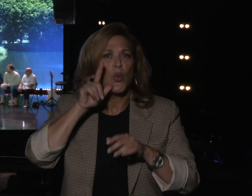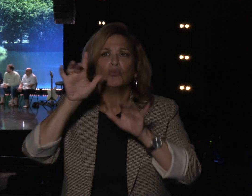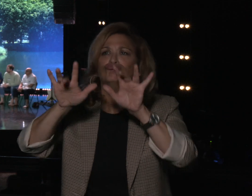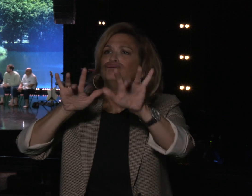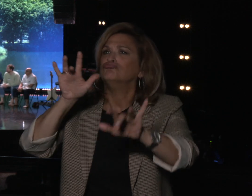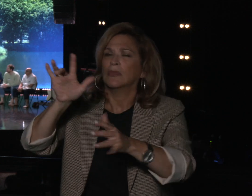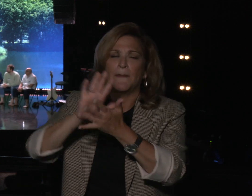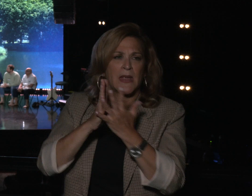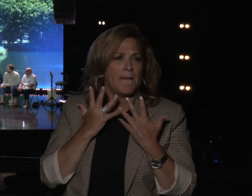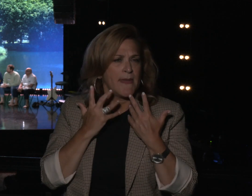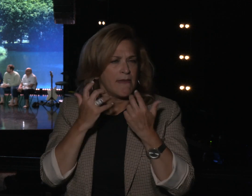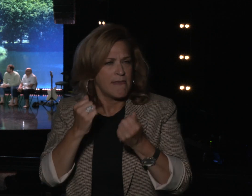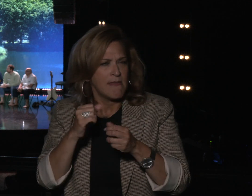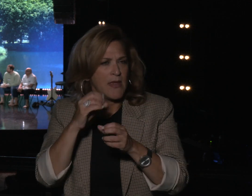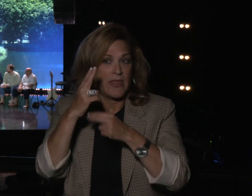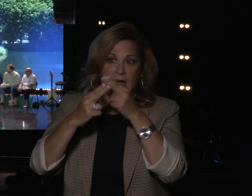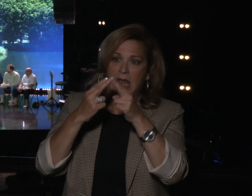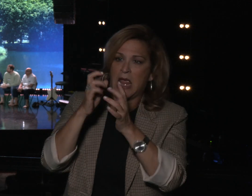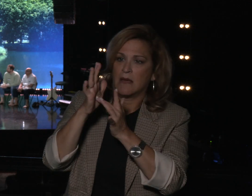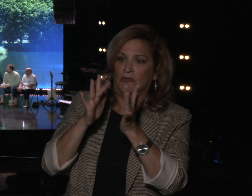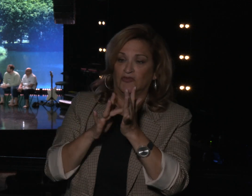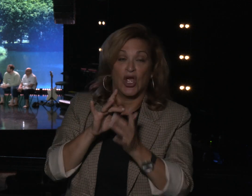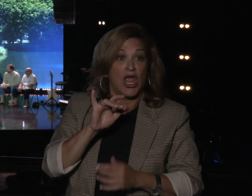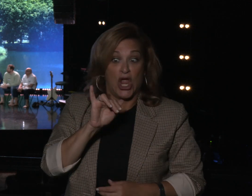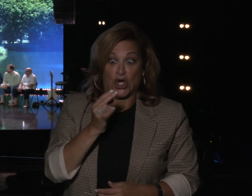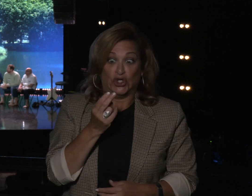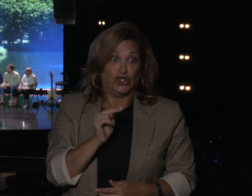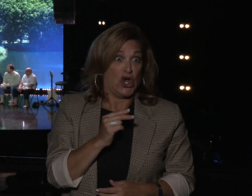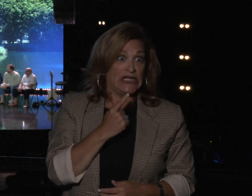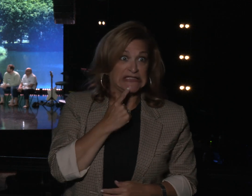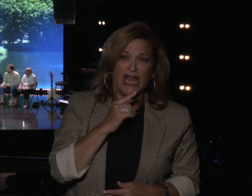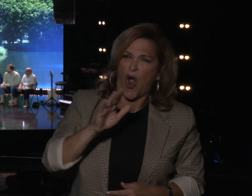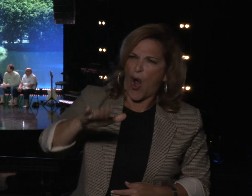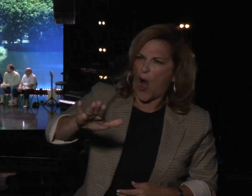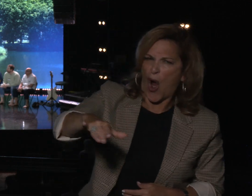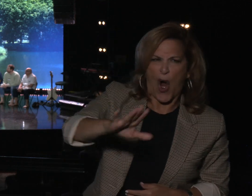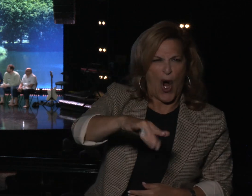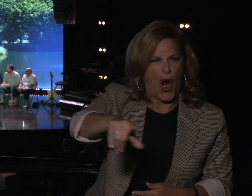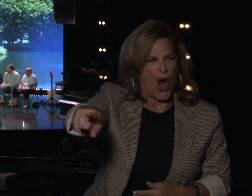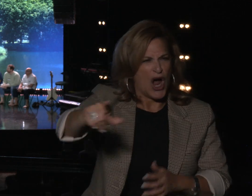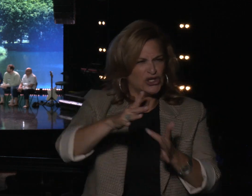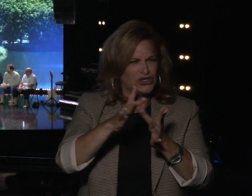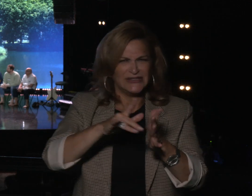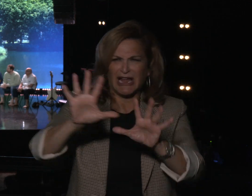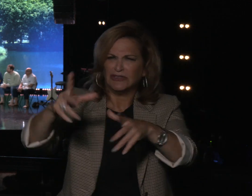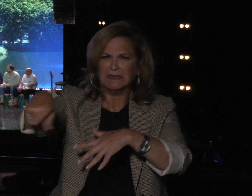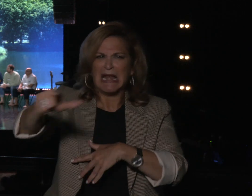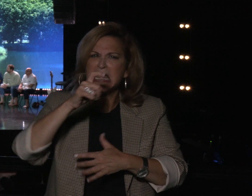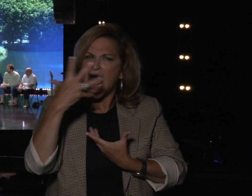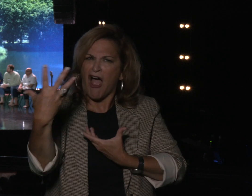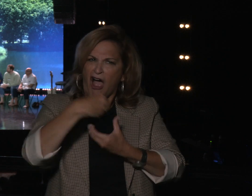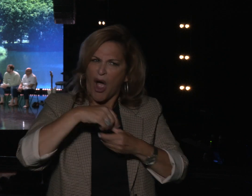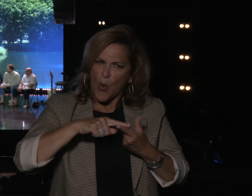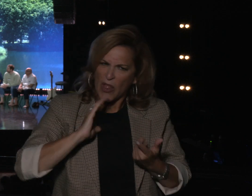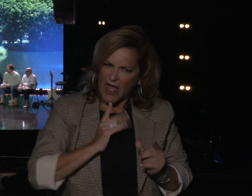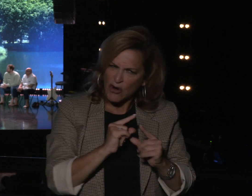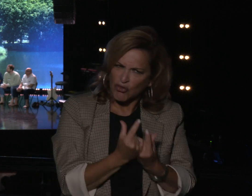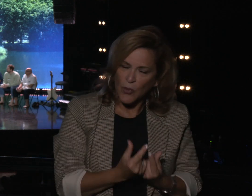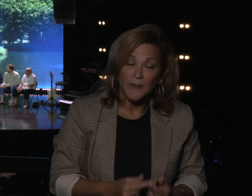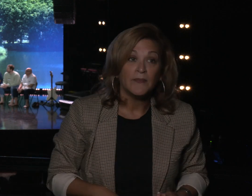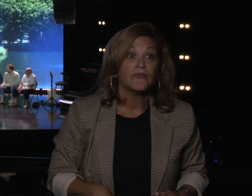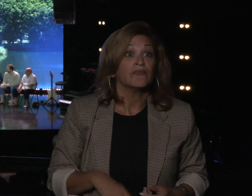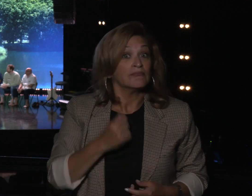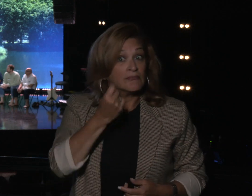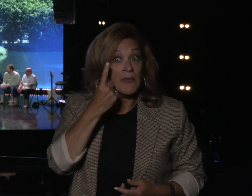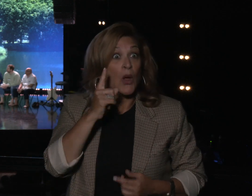name, like it was John who was like, hey, they're not part of us, stop them. Also, when there was some Samaritans that didn't accept Jesus,